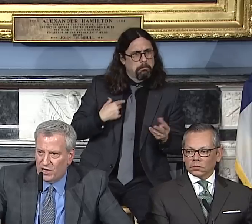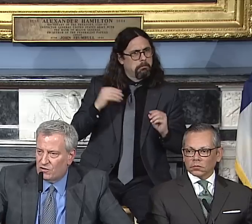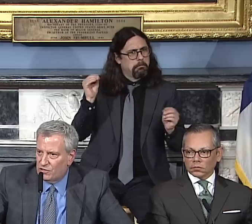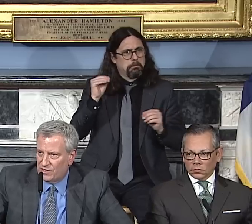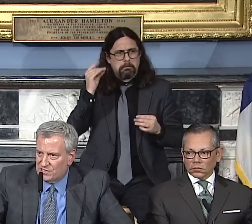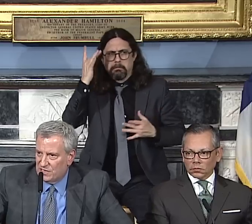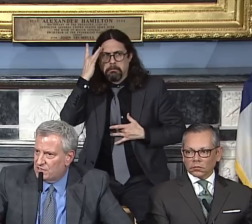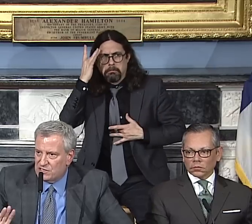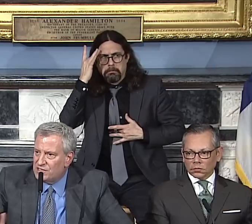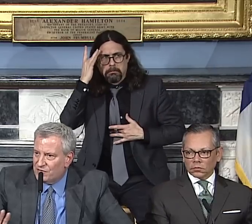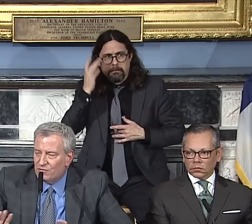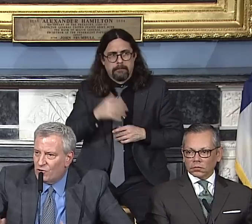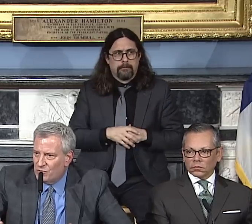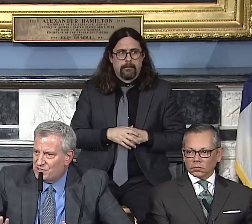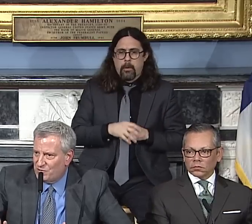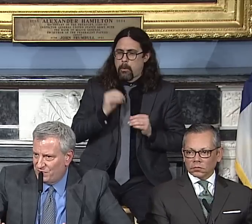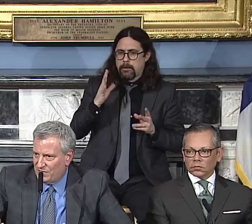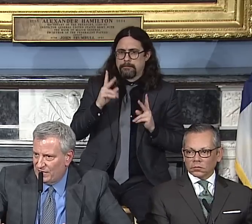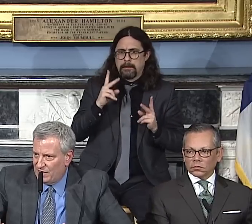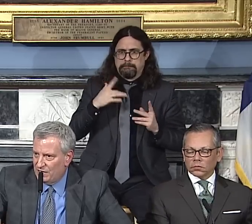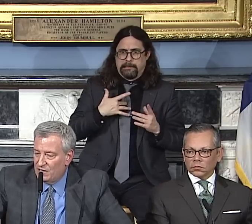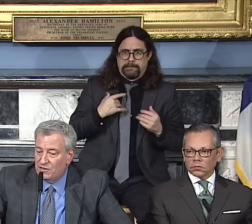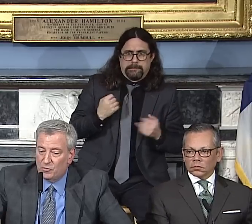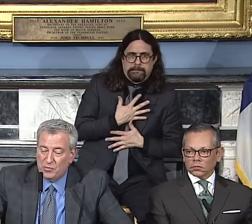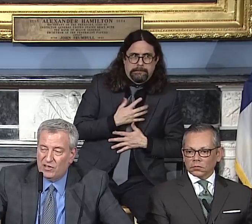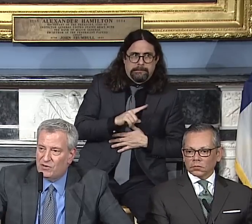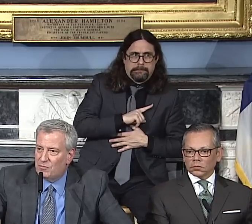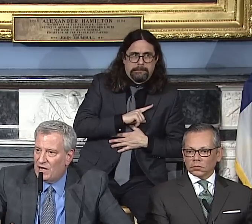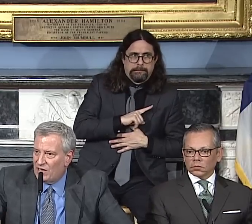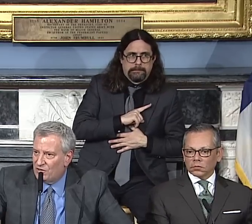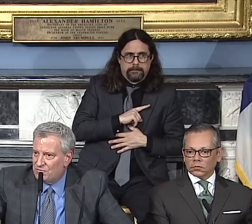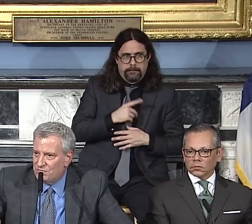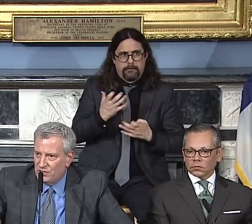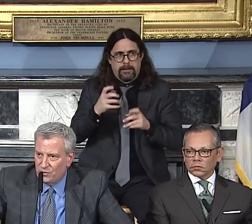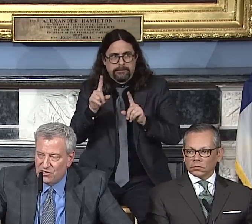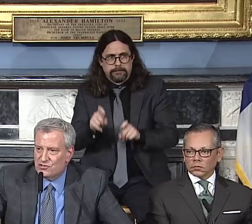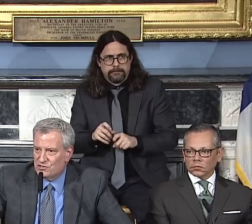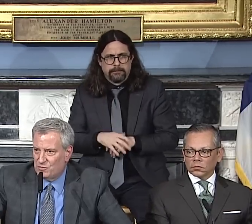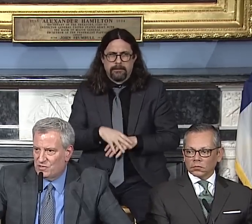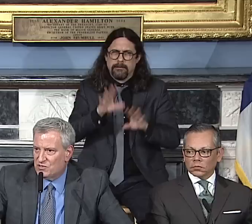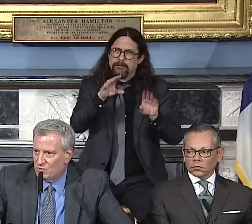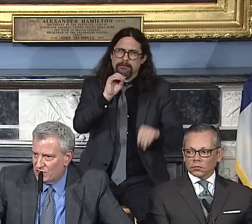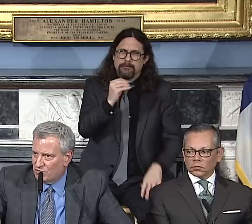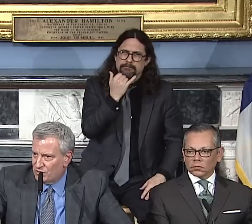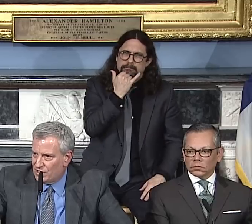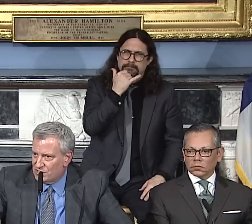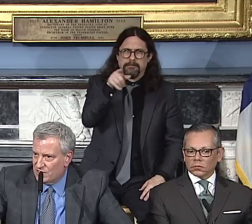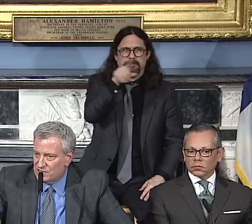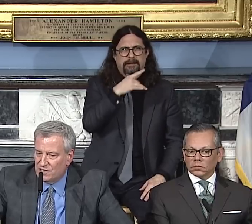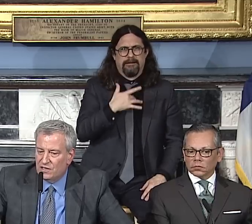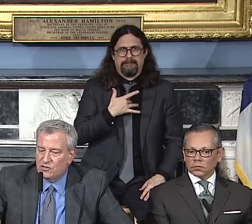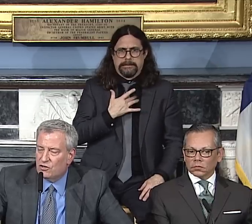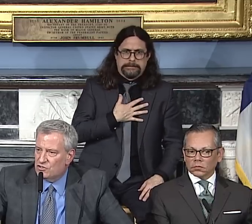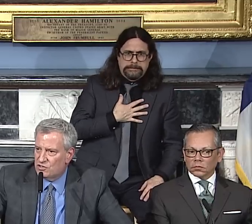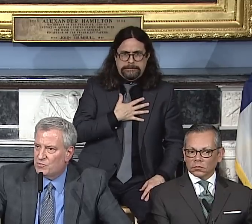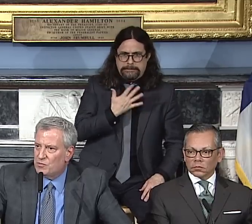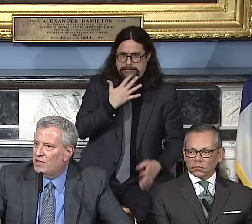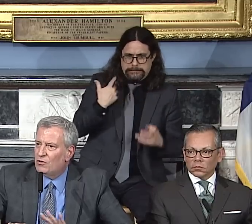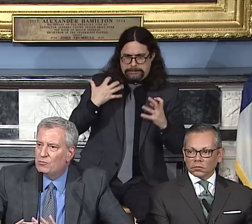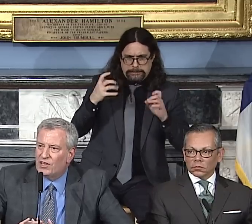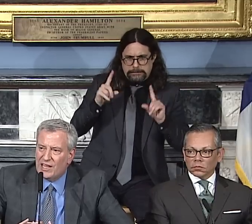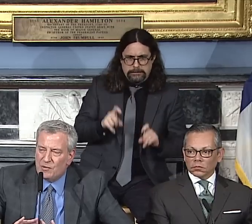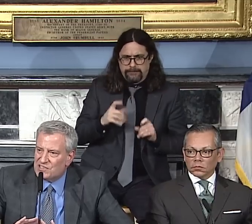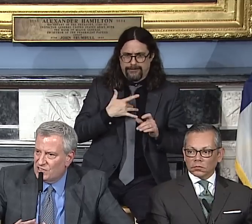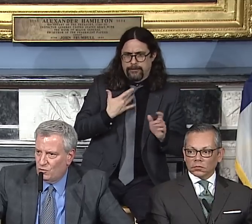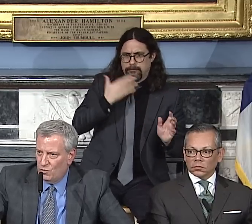coronavirus, I want a coronavirus test. That's nothing wrong with someone feeling that. There are people who have very mild, initial symptoms that want a coronavirus test. There's all sorts of people,